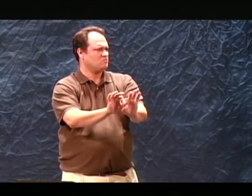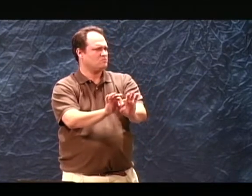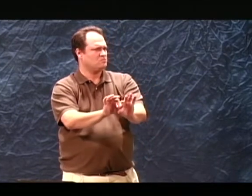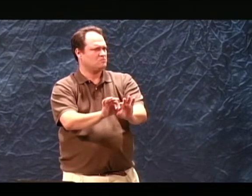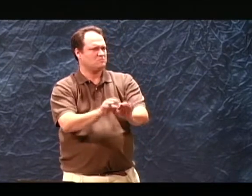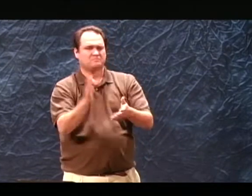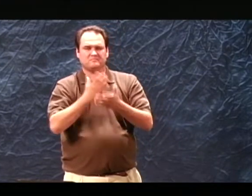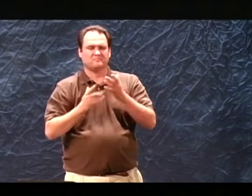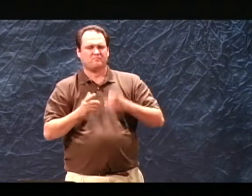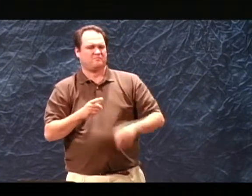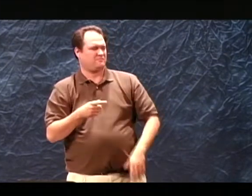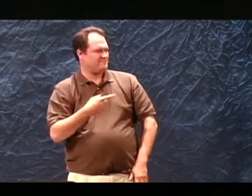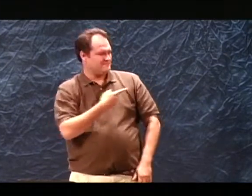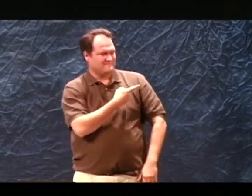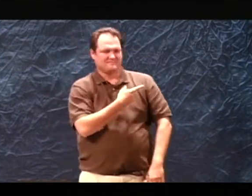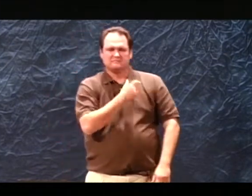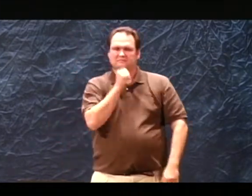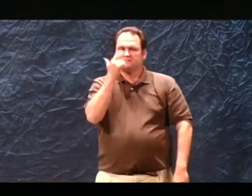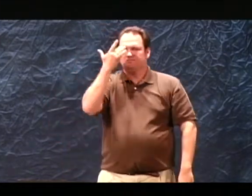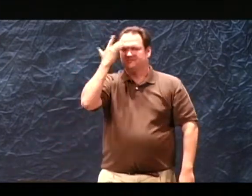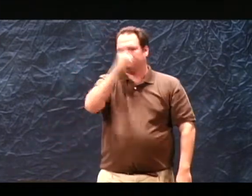that every part works